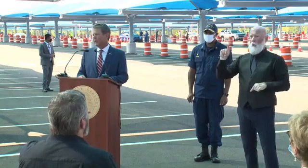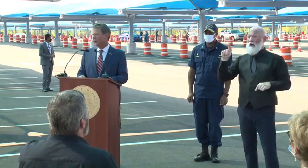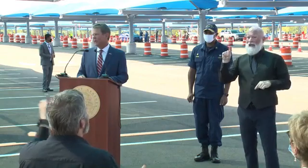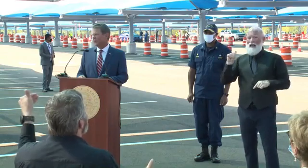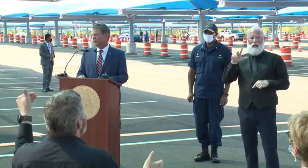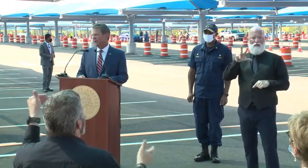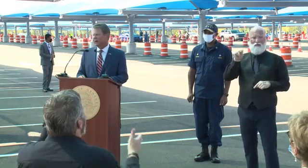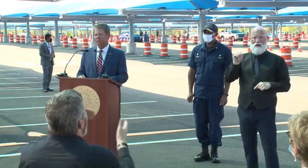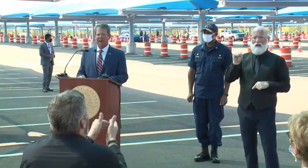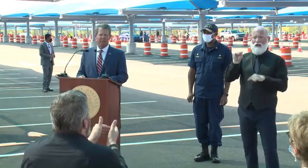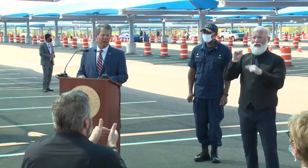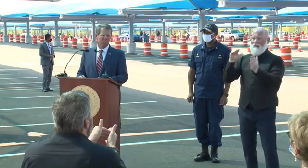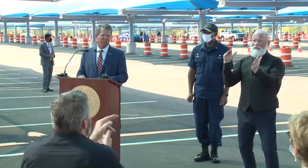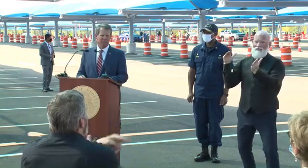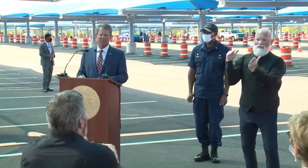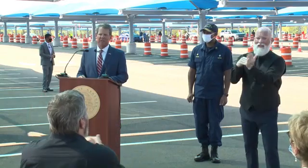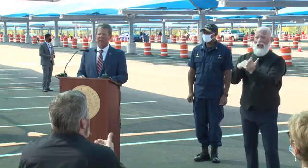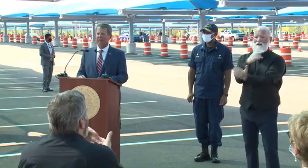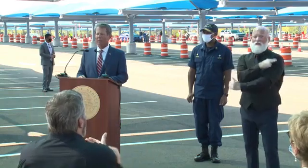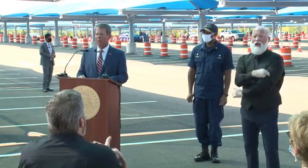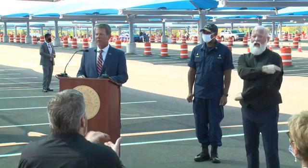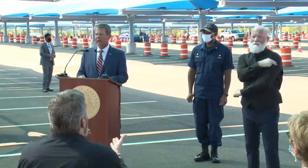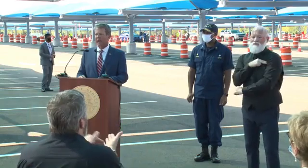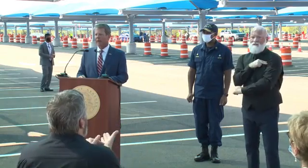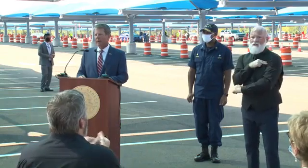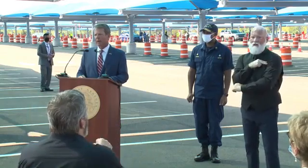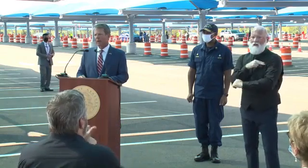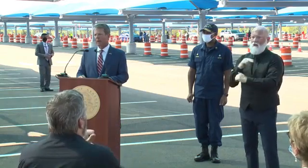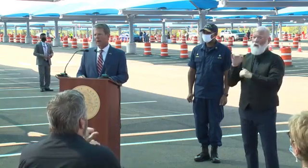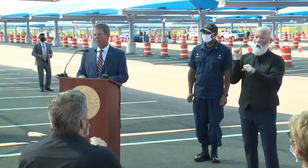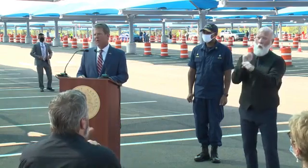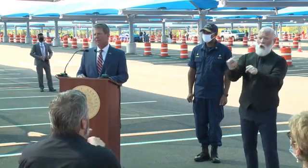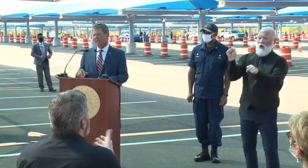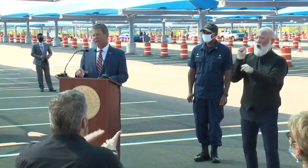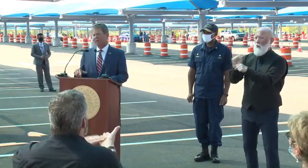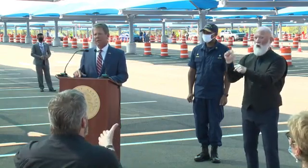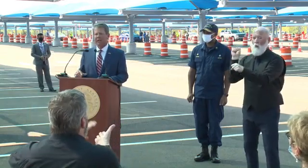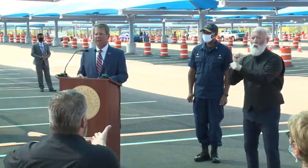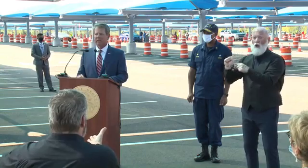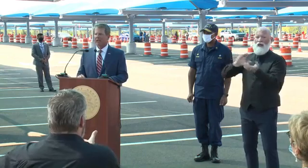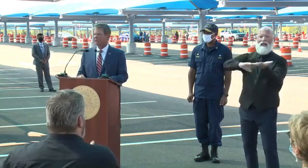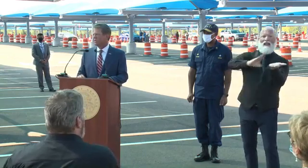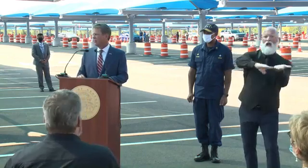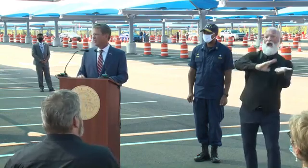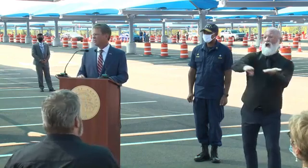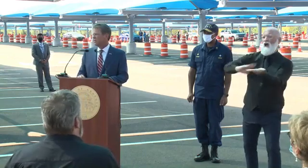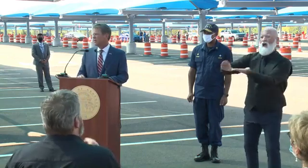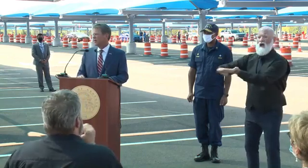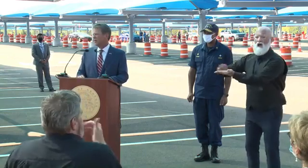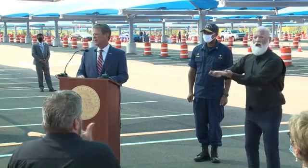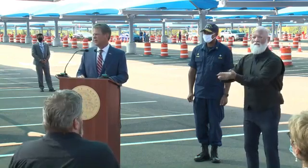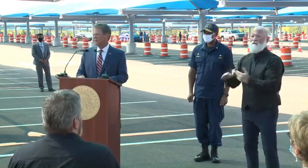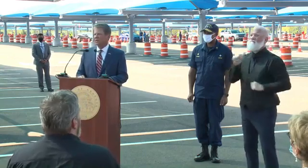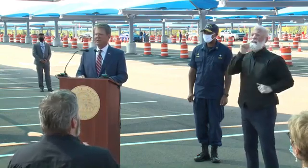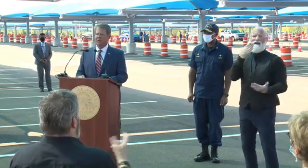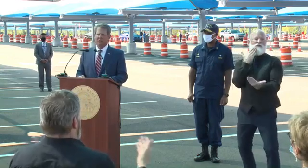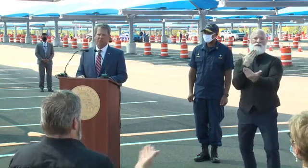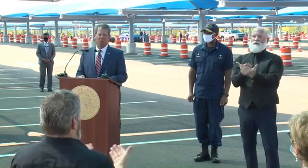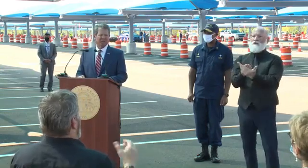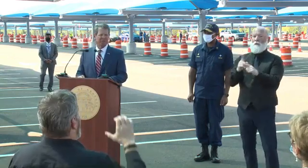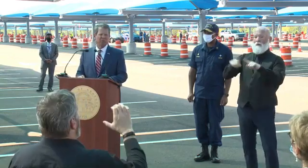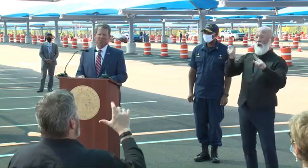cannot do that again. Our hospitals cannot afford that. But here in Clayton County, as I mentioned, there's